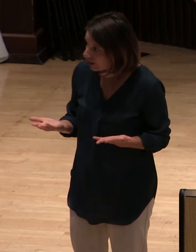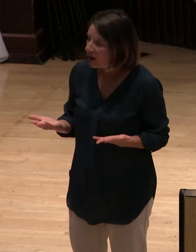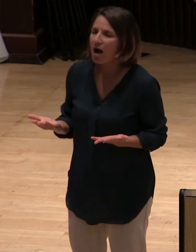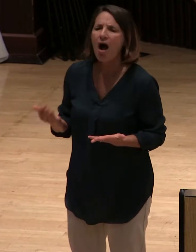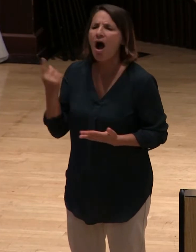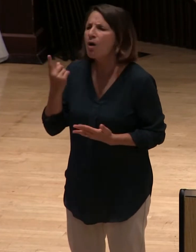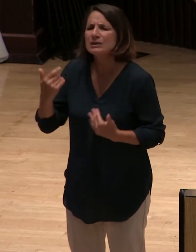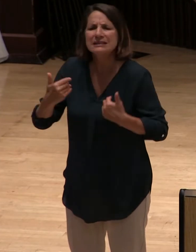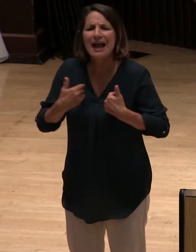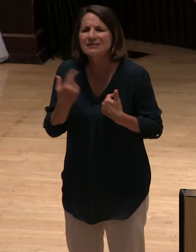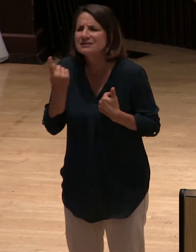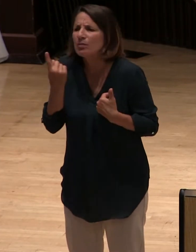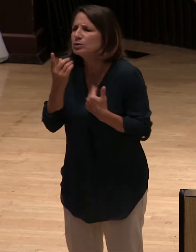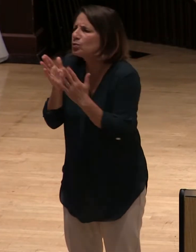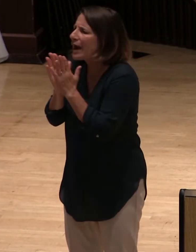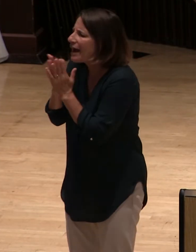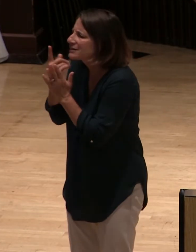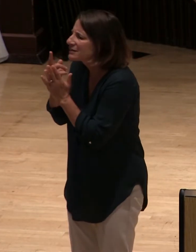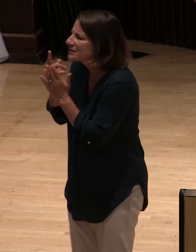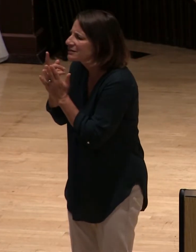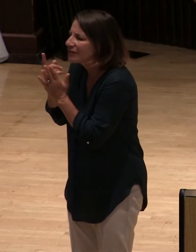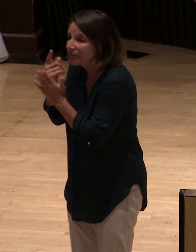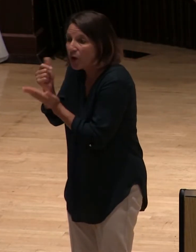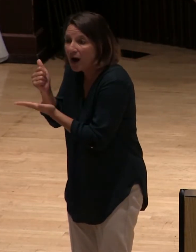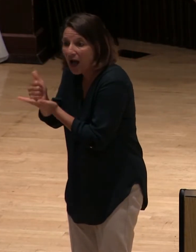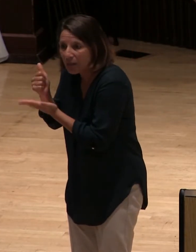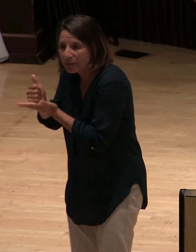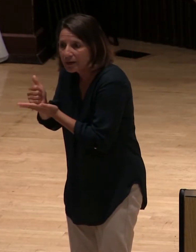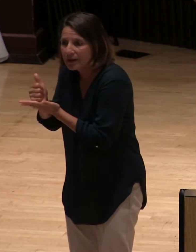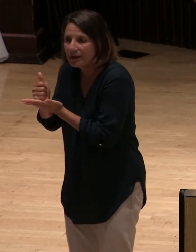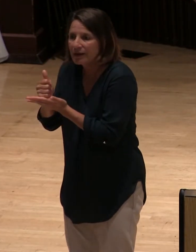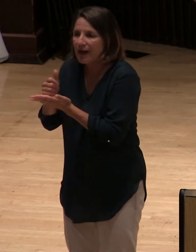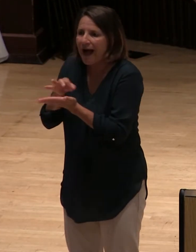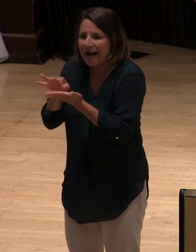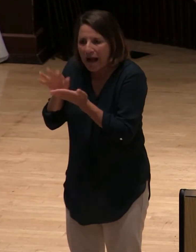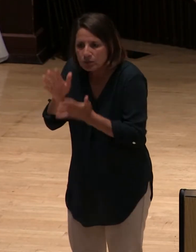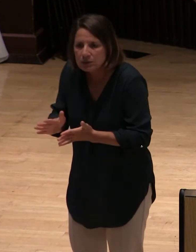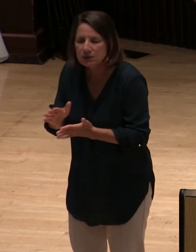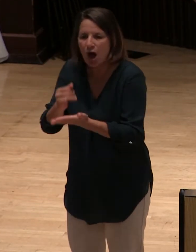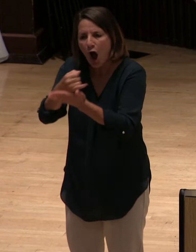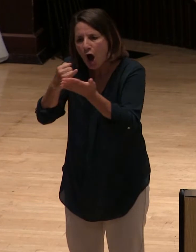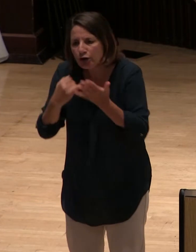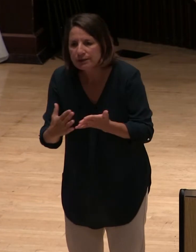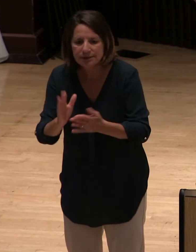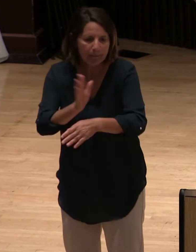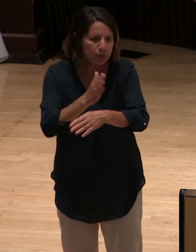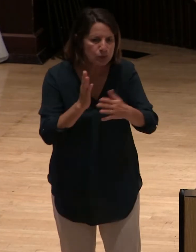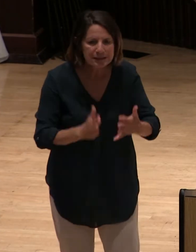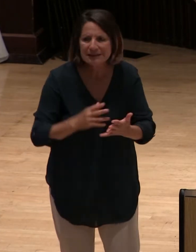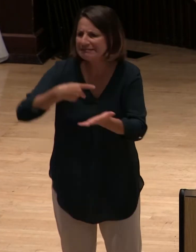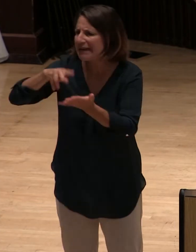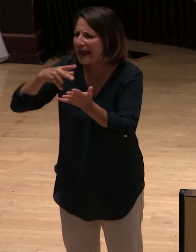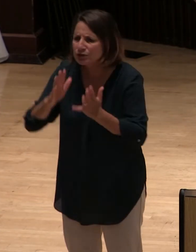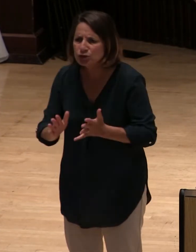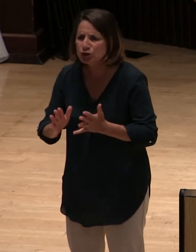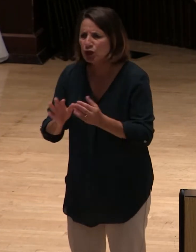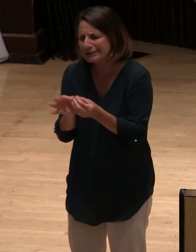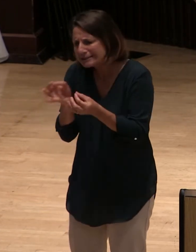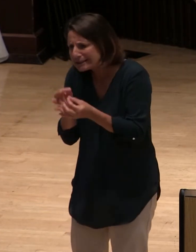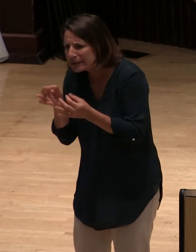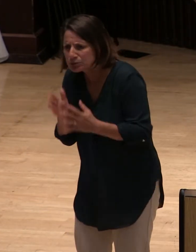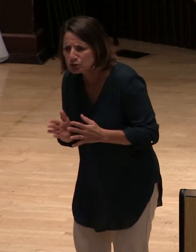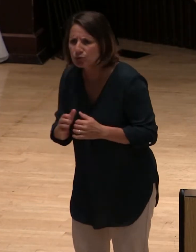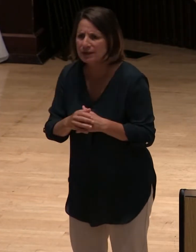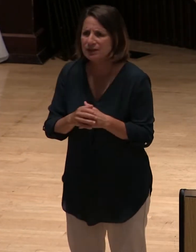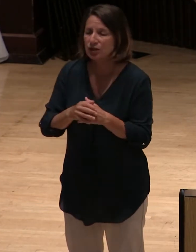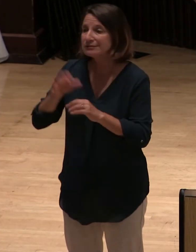help. An accountant, a lawyer, an artist, a musician, a dancer, a seamstress,